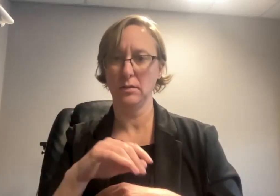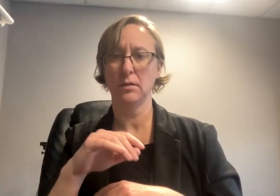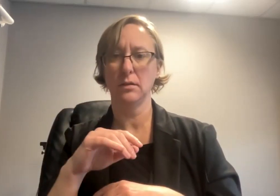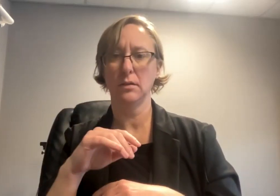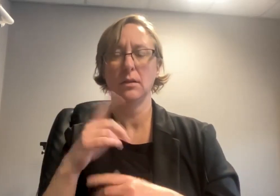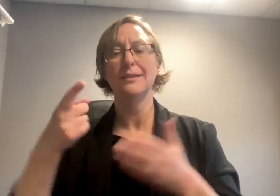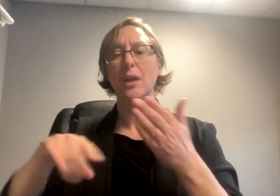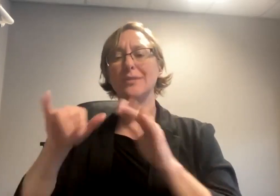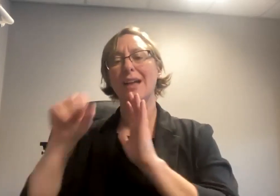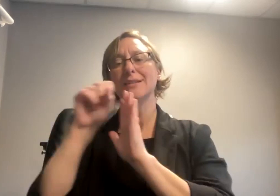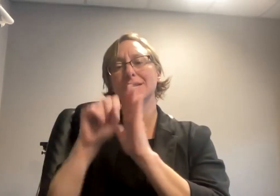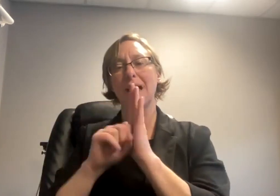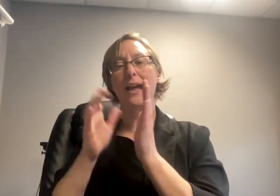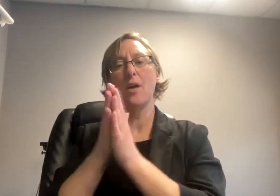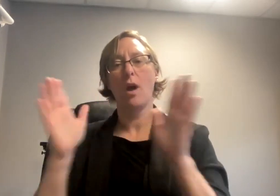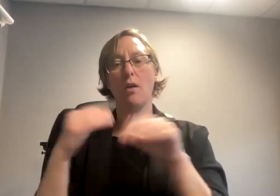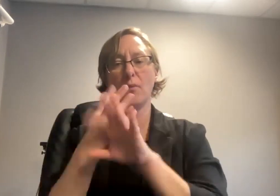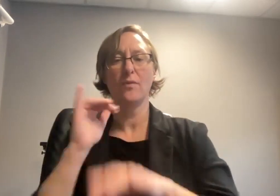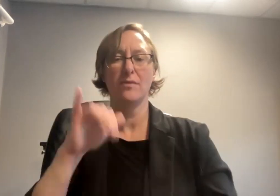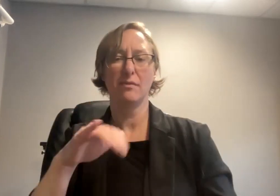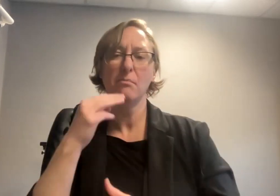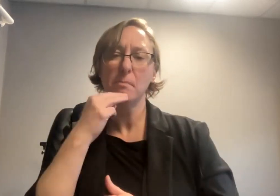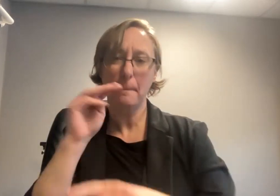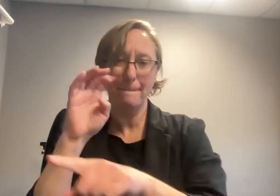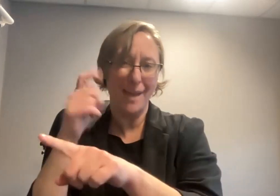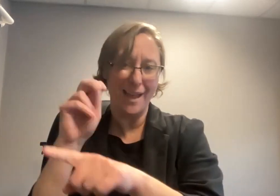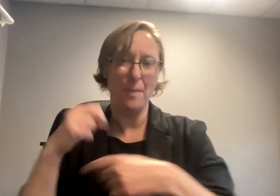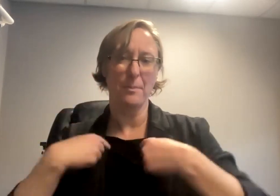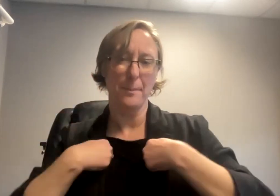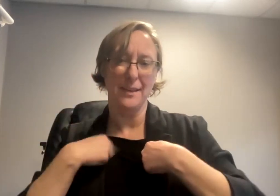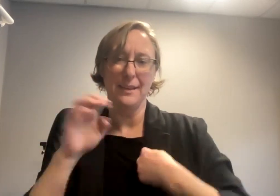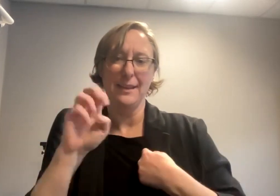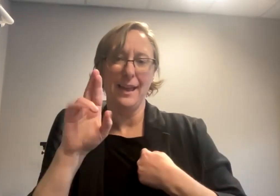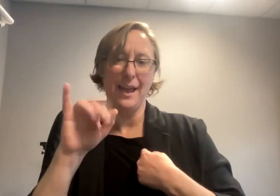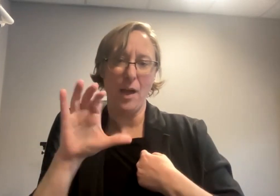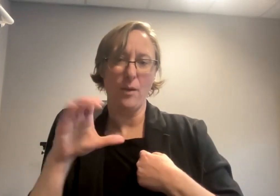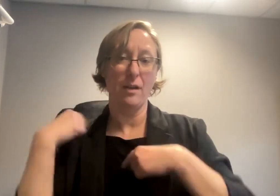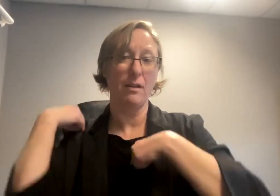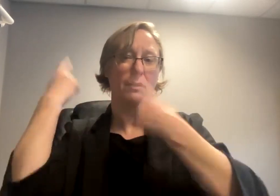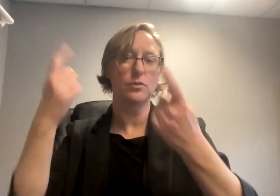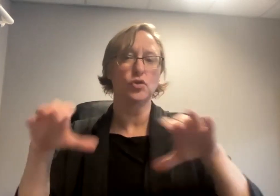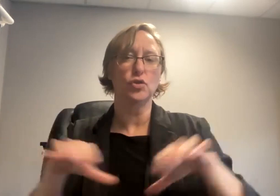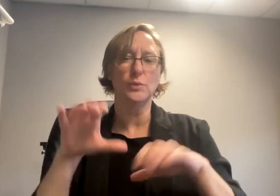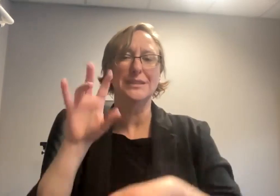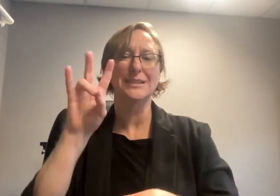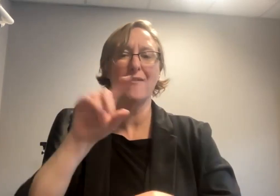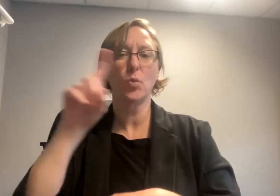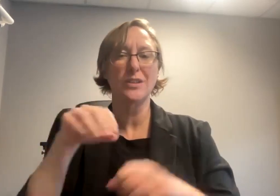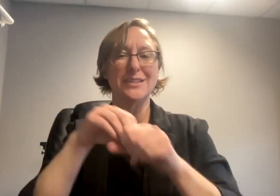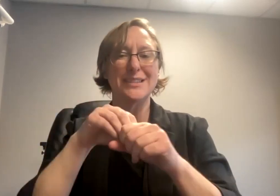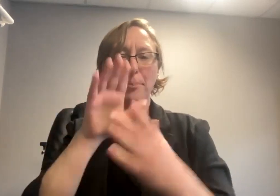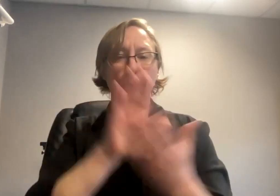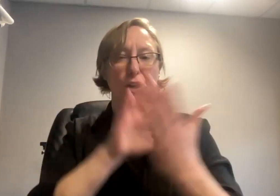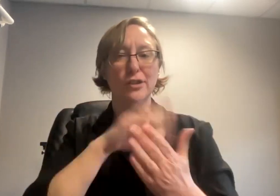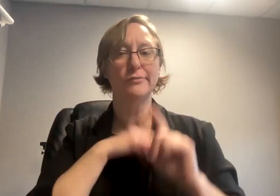what we've talked about. Yeah. Okay. The next week on the 11th is the statewide virtual meeting.